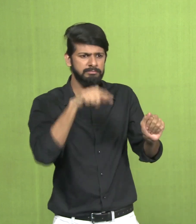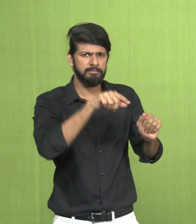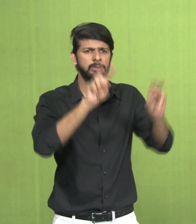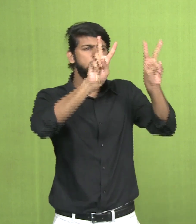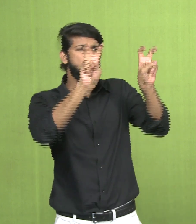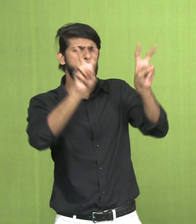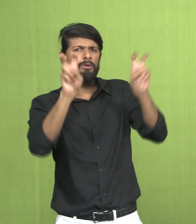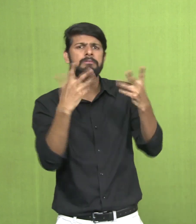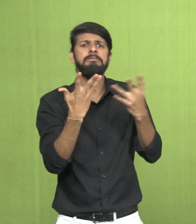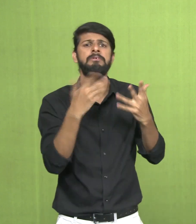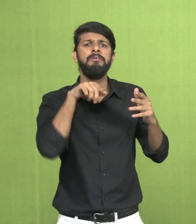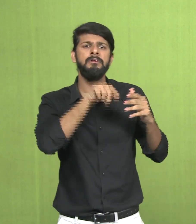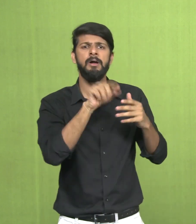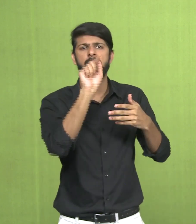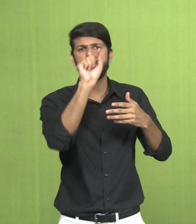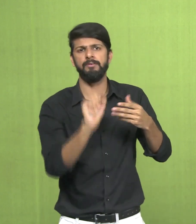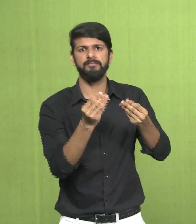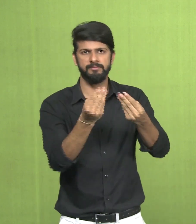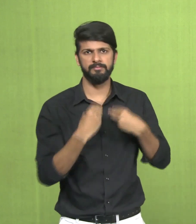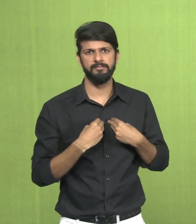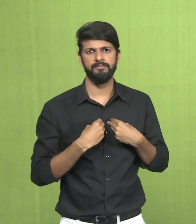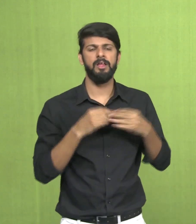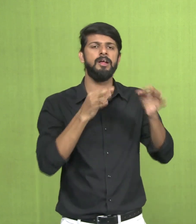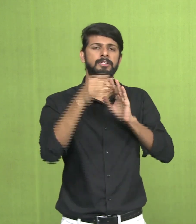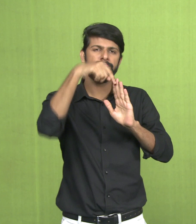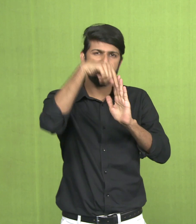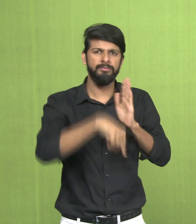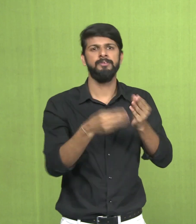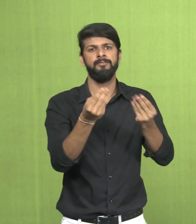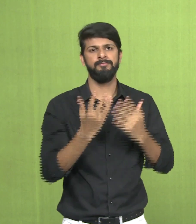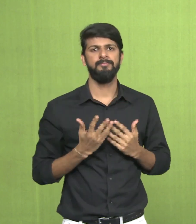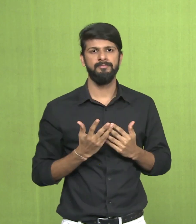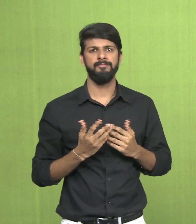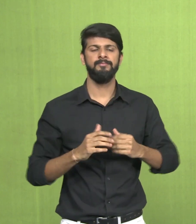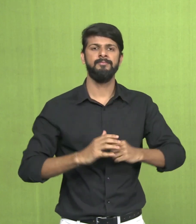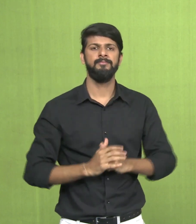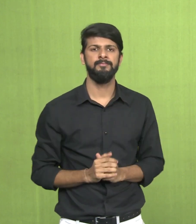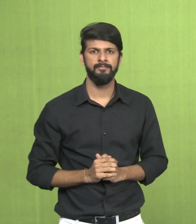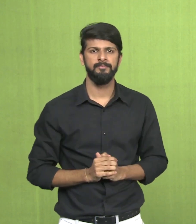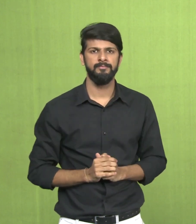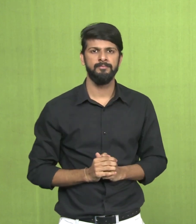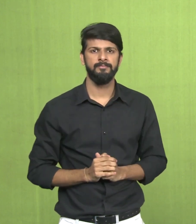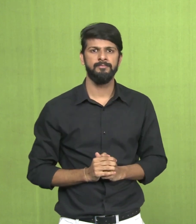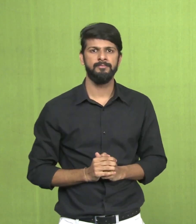explain the theme of the Indus Valley civilization sculptures.